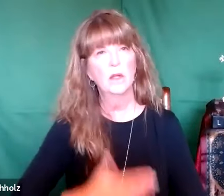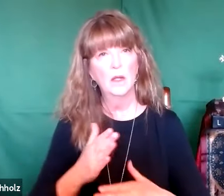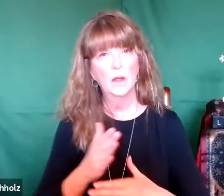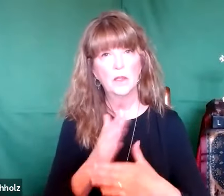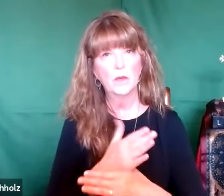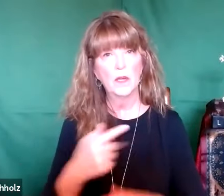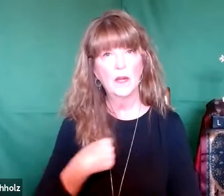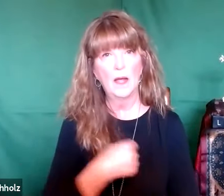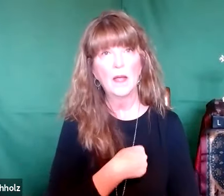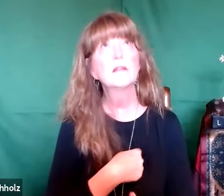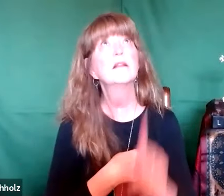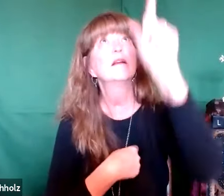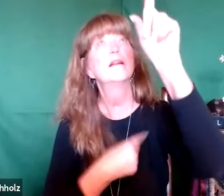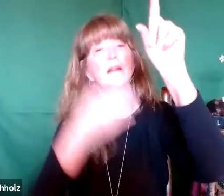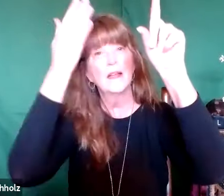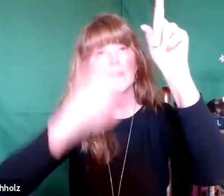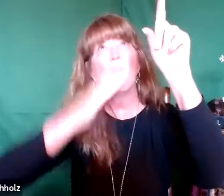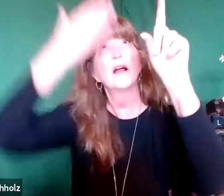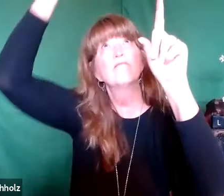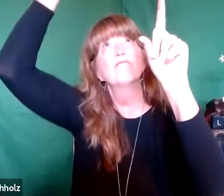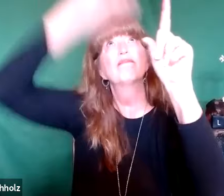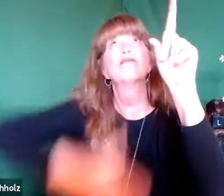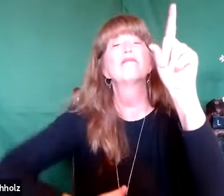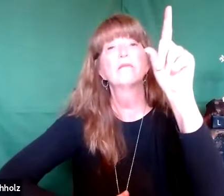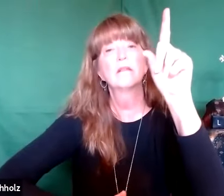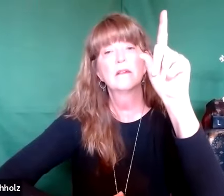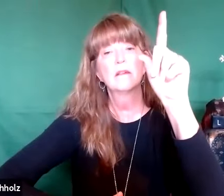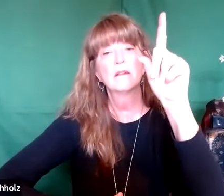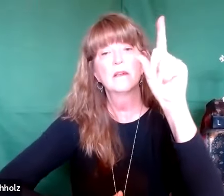Sometimes we put curtains up between ourselves and God.